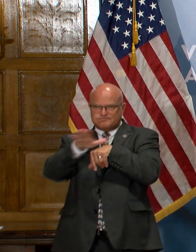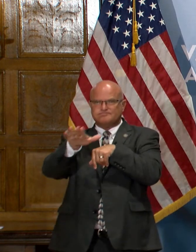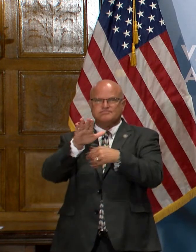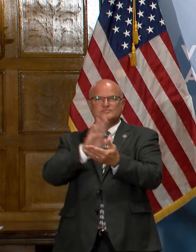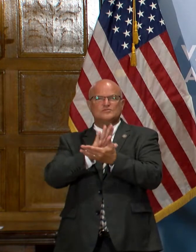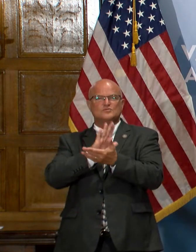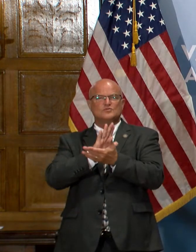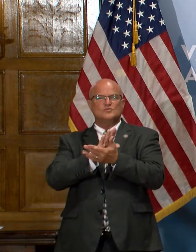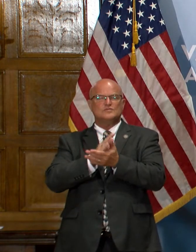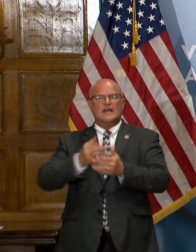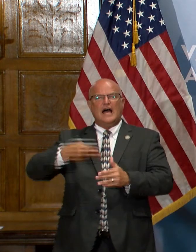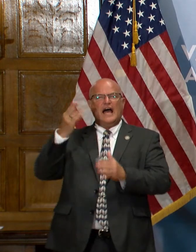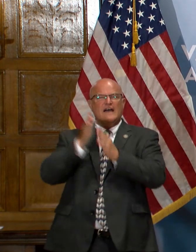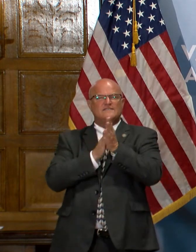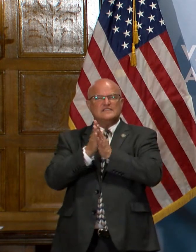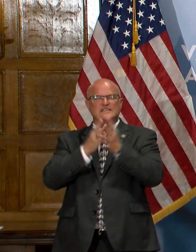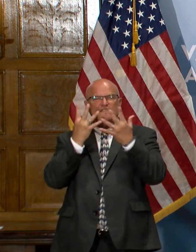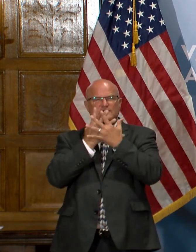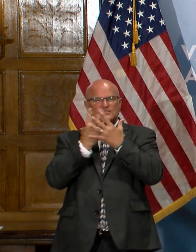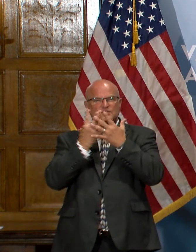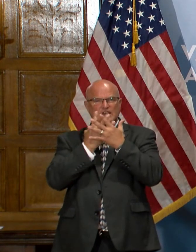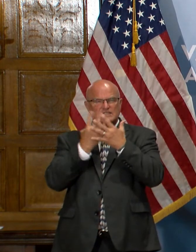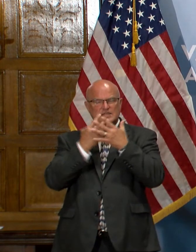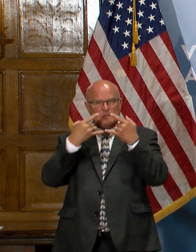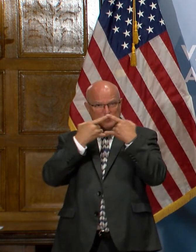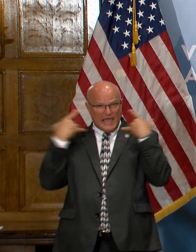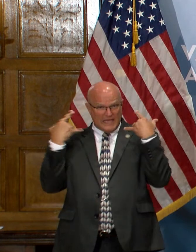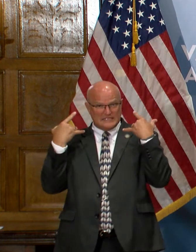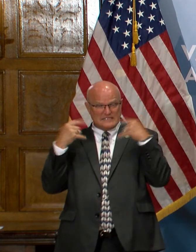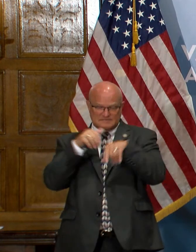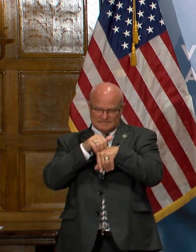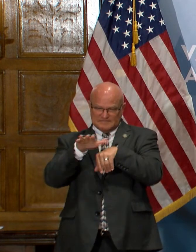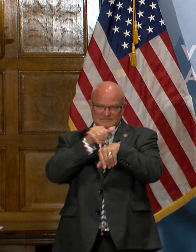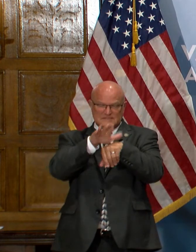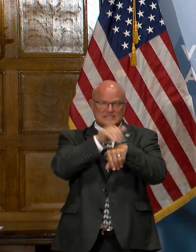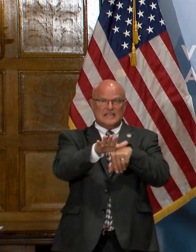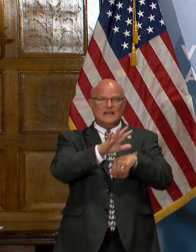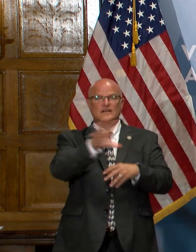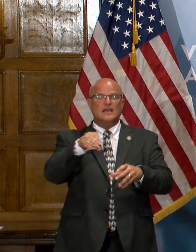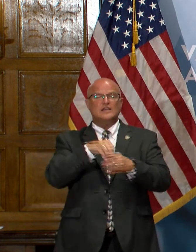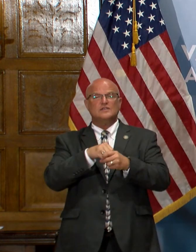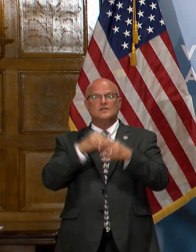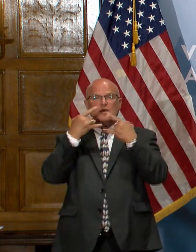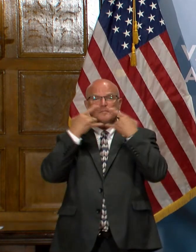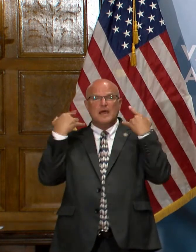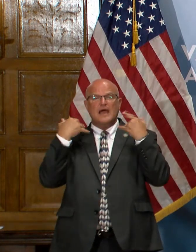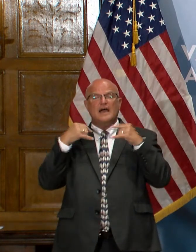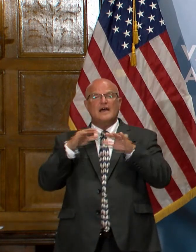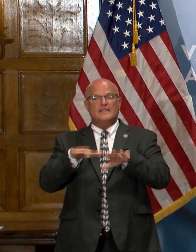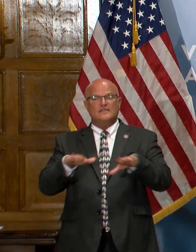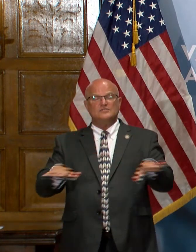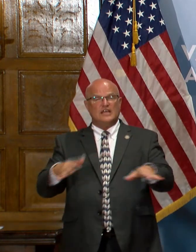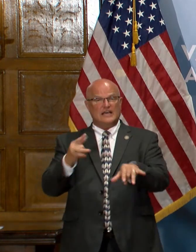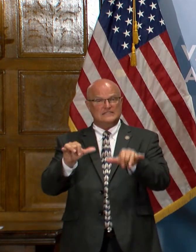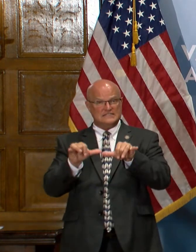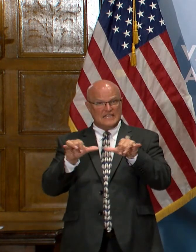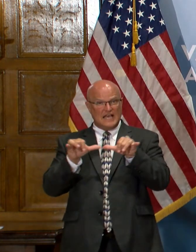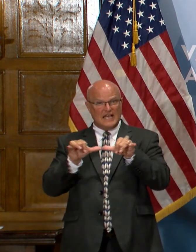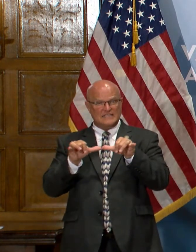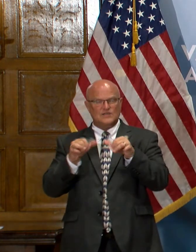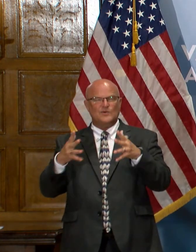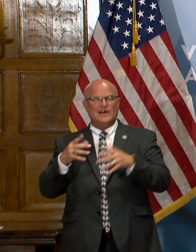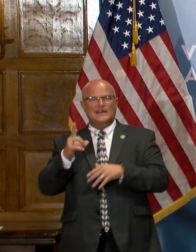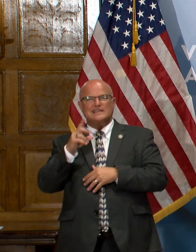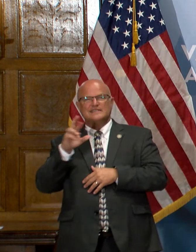the high-efficiency filtration masks. These will include masks that are child-sized. To follow up on what Dr.